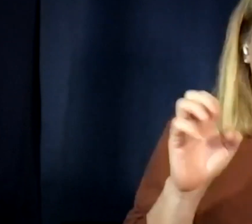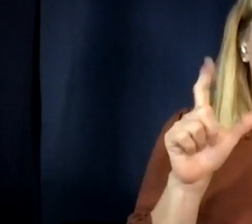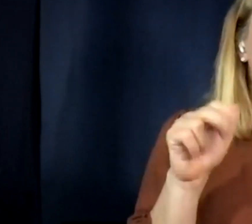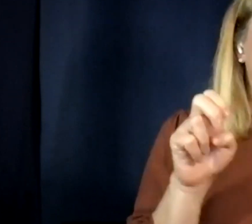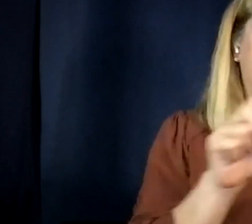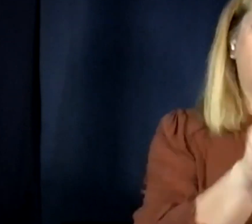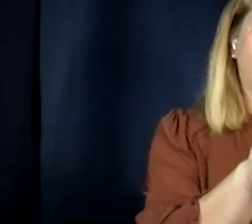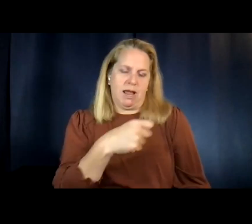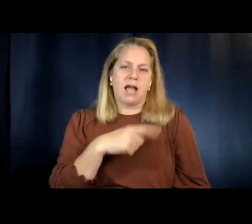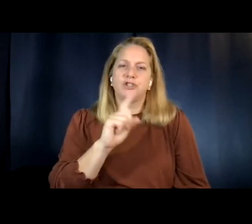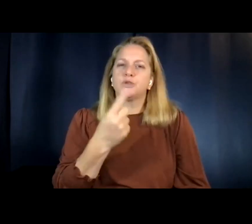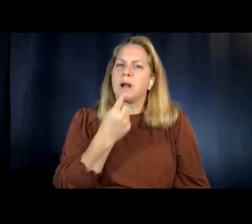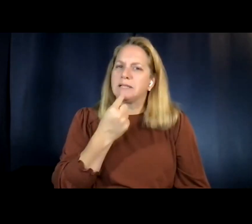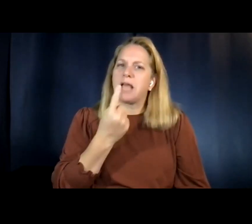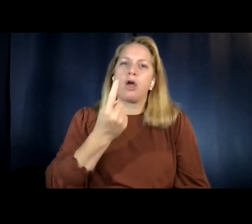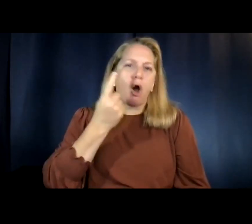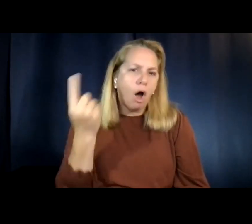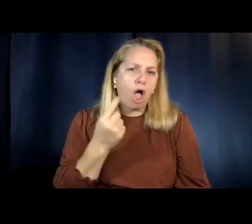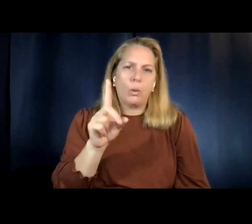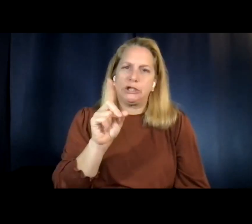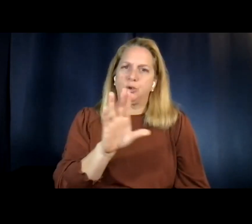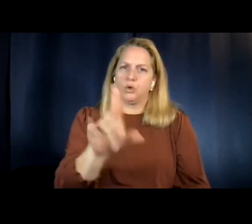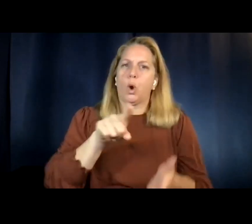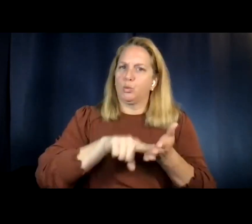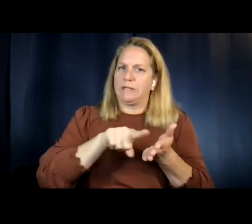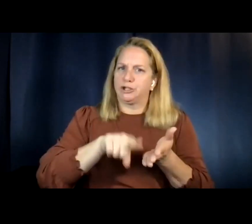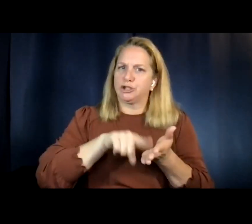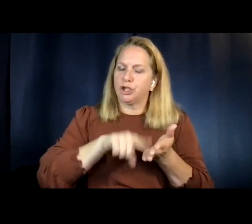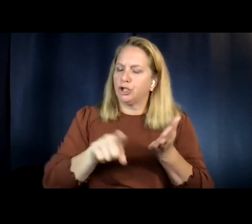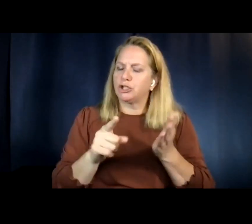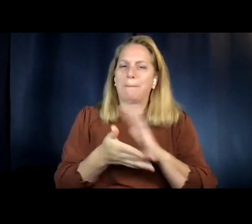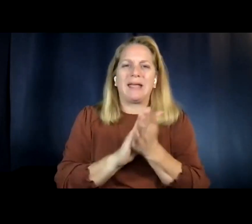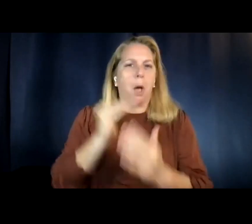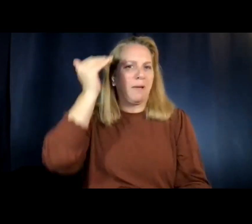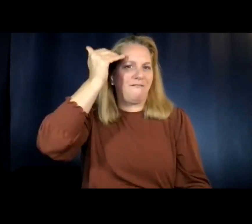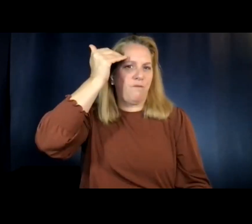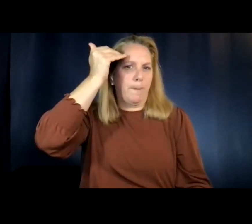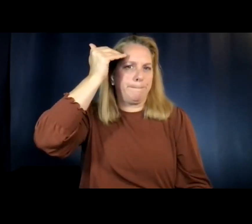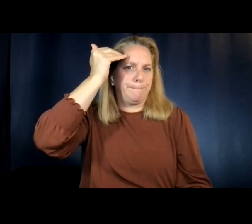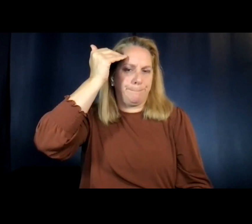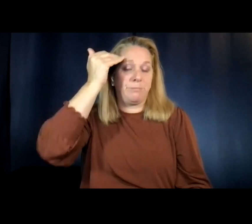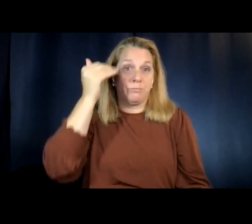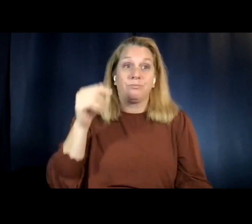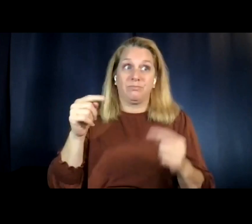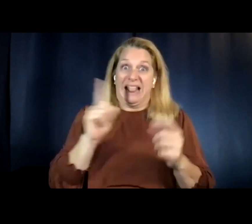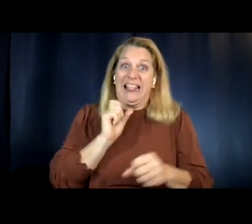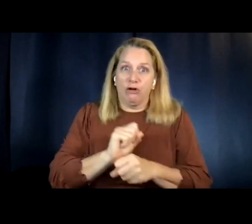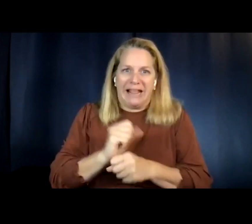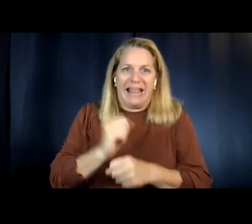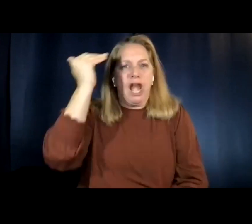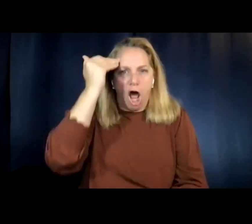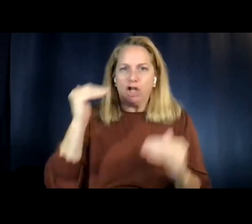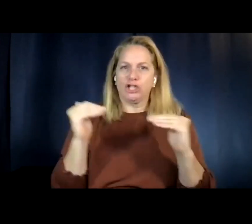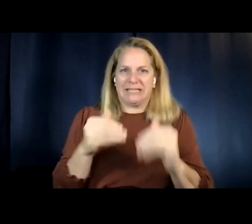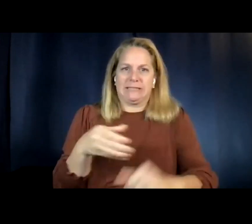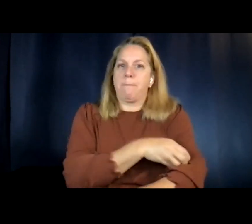that always do your research, get informed. That is literally here, knowledge is power. Always make sure